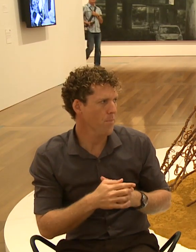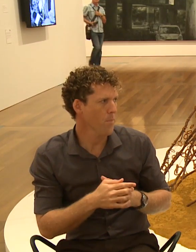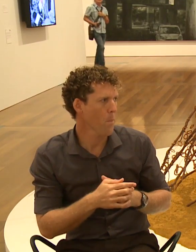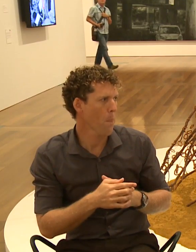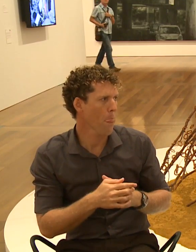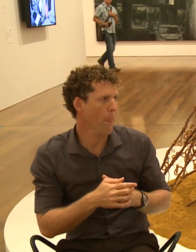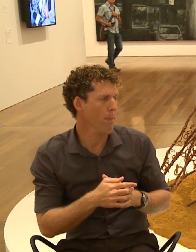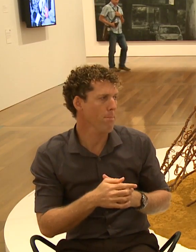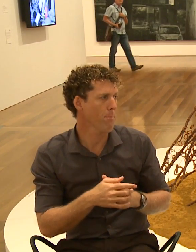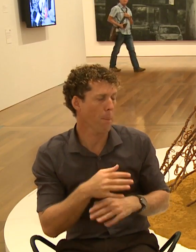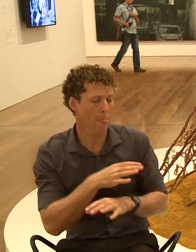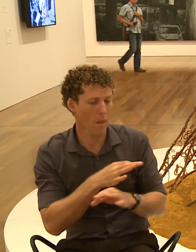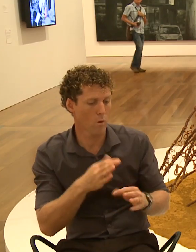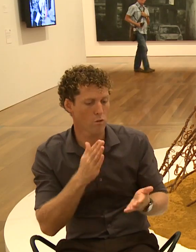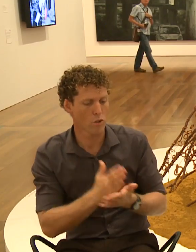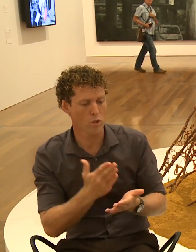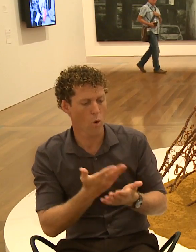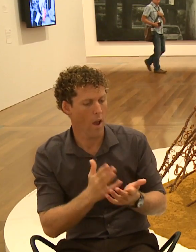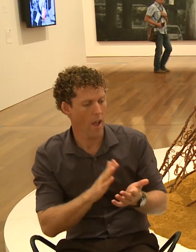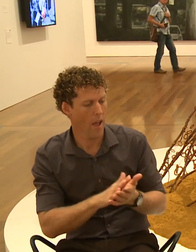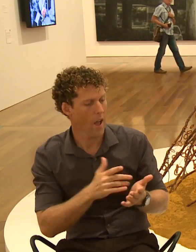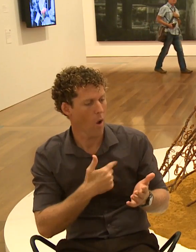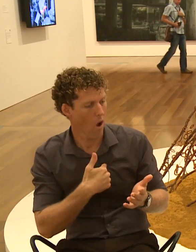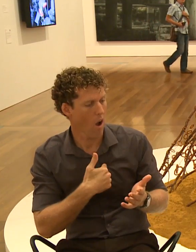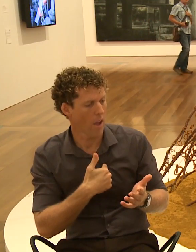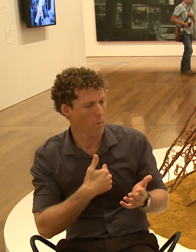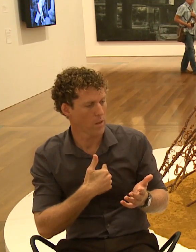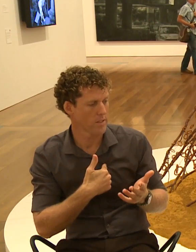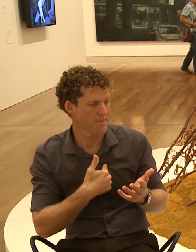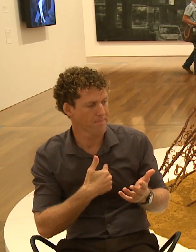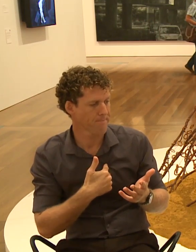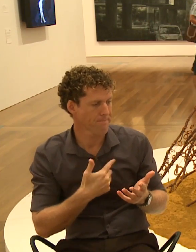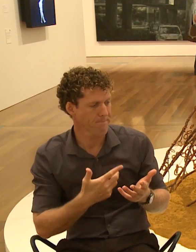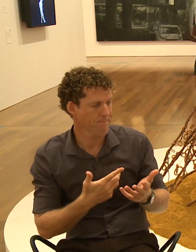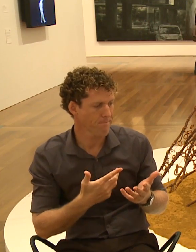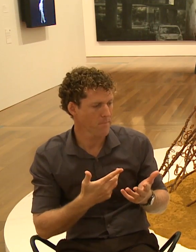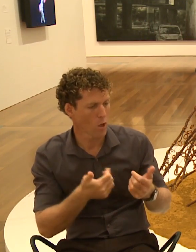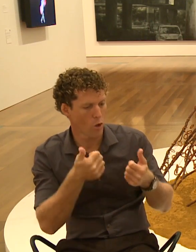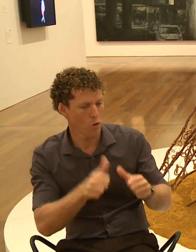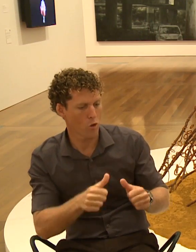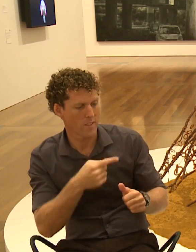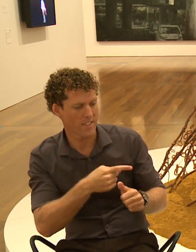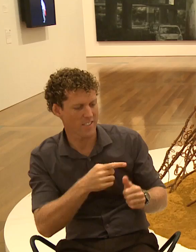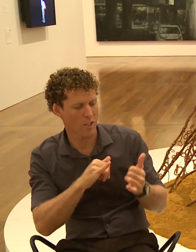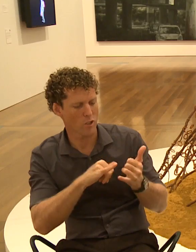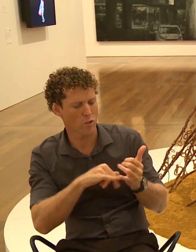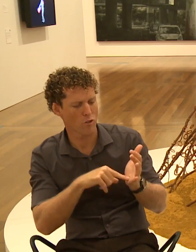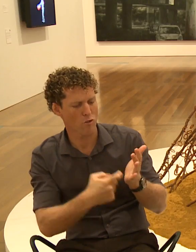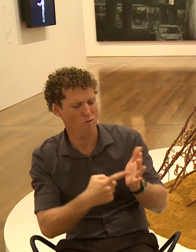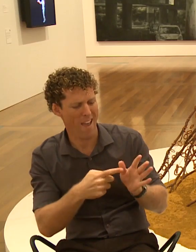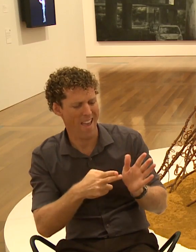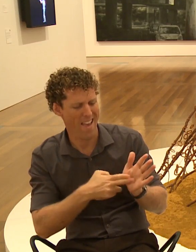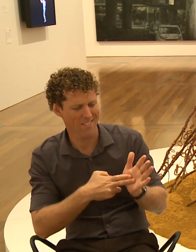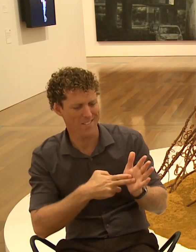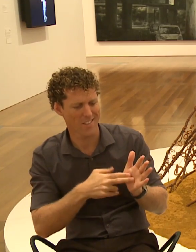Well, I wasn't too sure how I was going to use the strands,